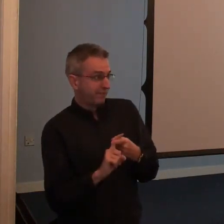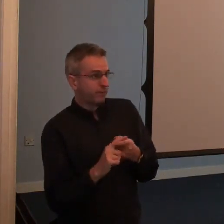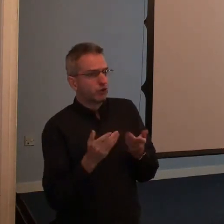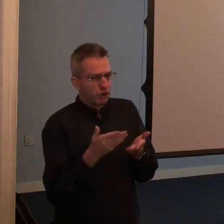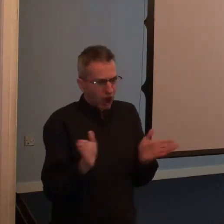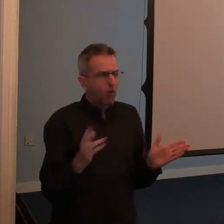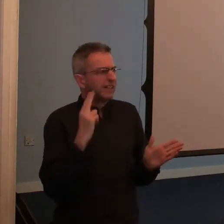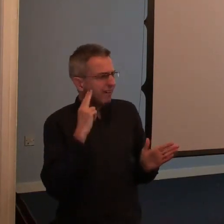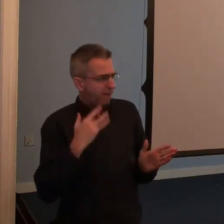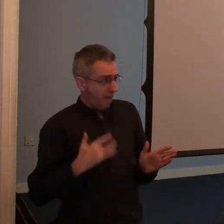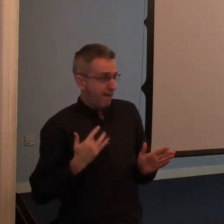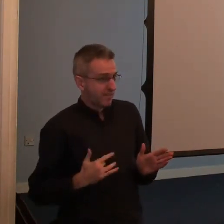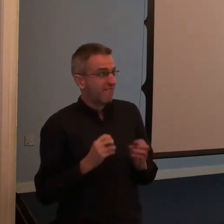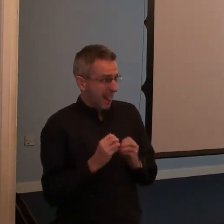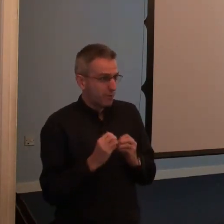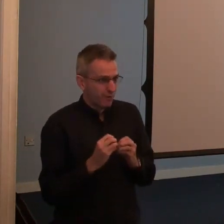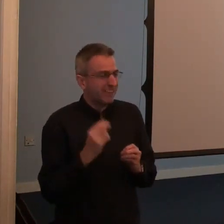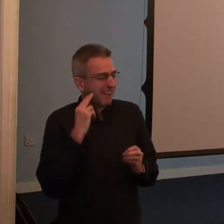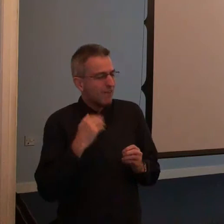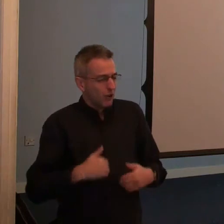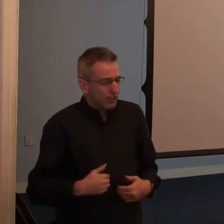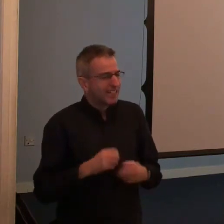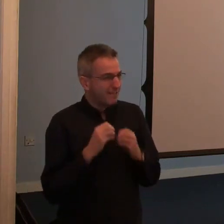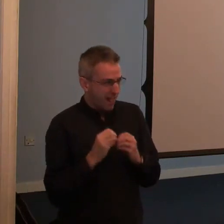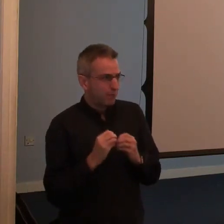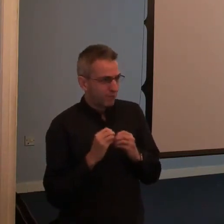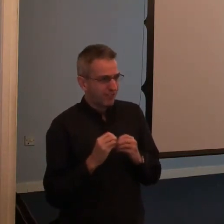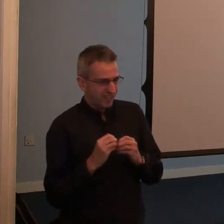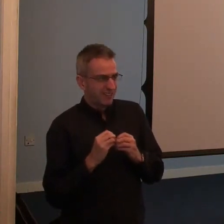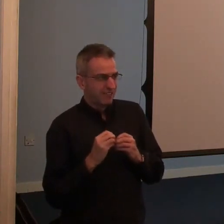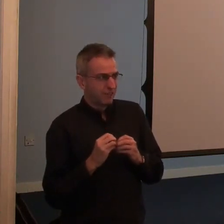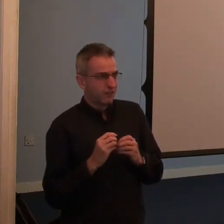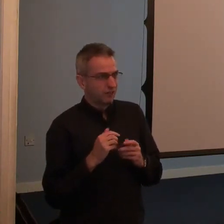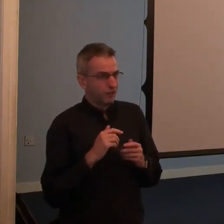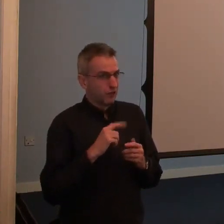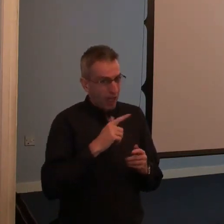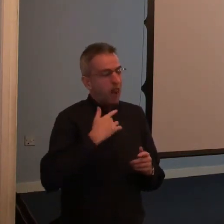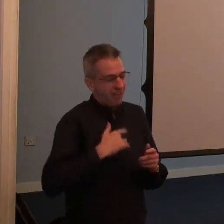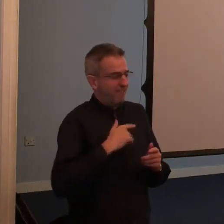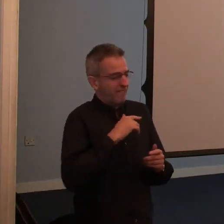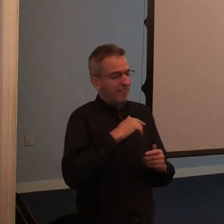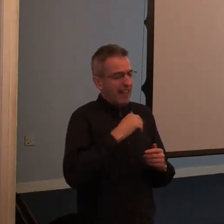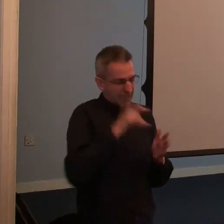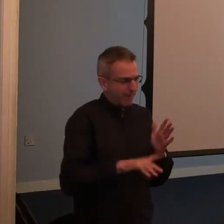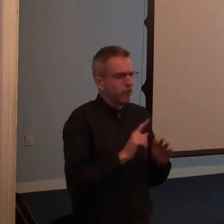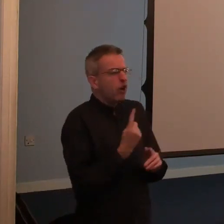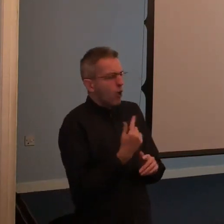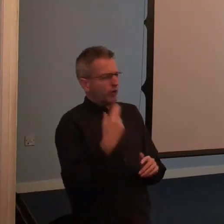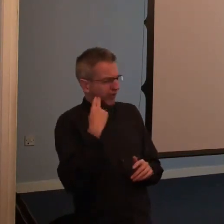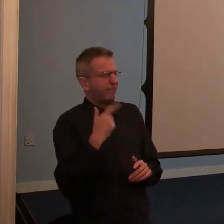And actually, what we can do is we can use these genetic arguments we can use the arguments I've talked about